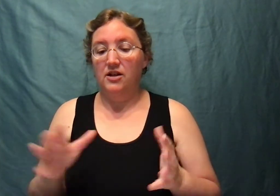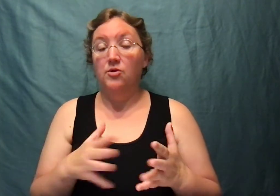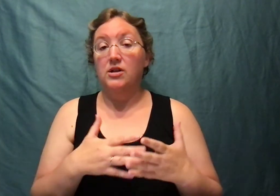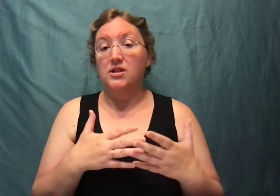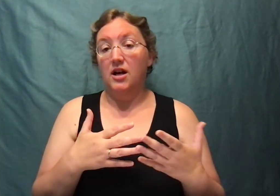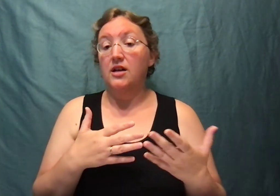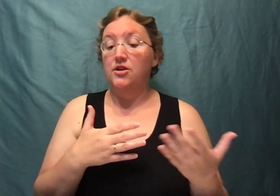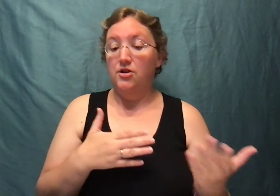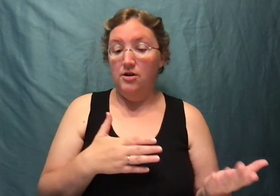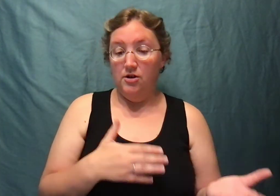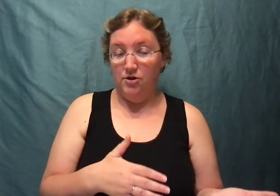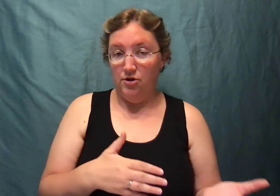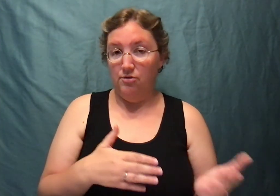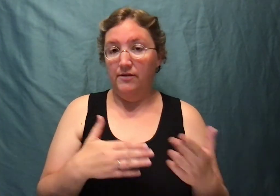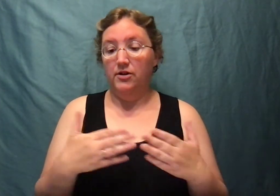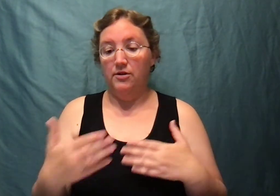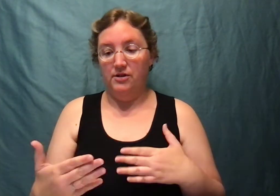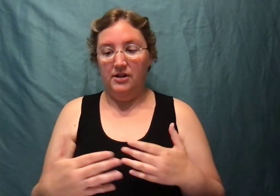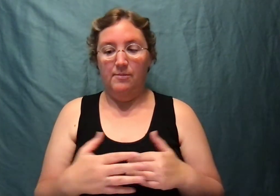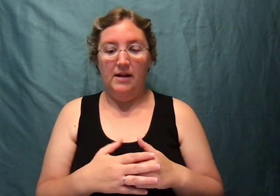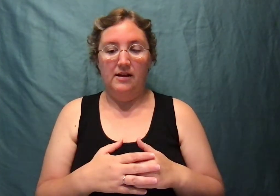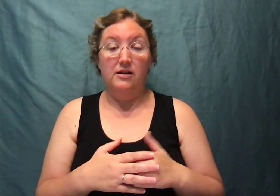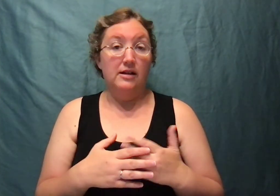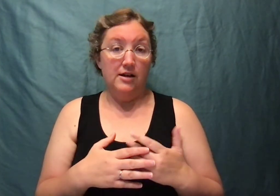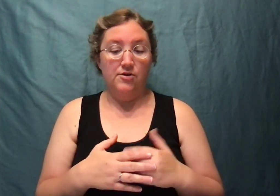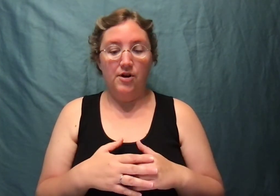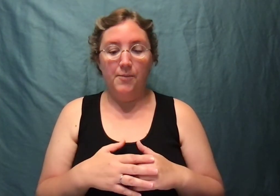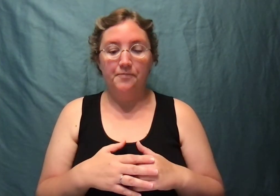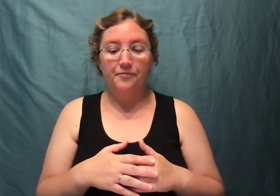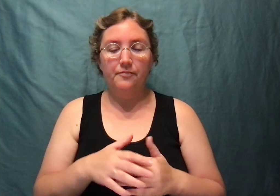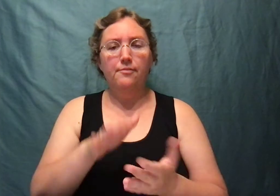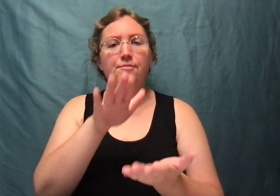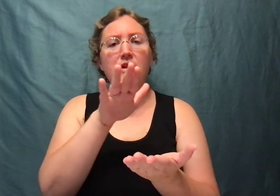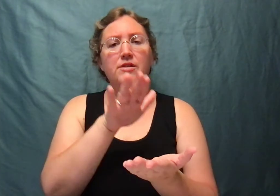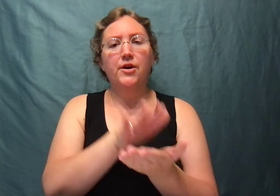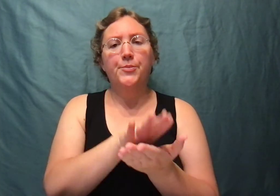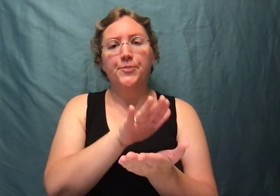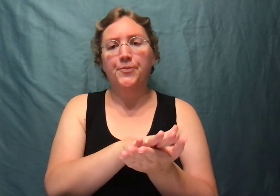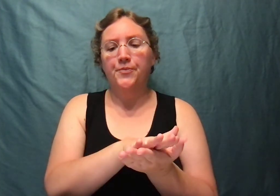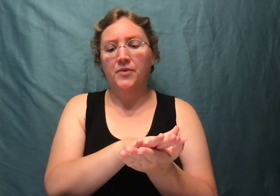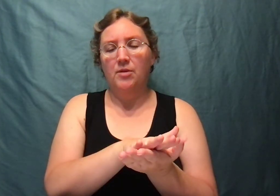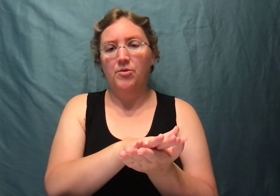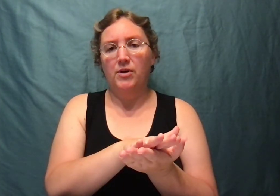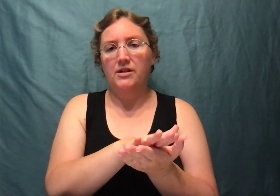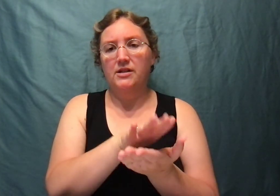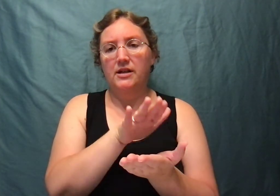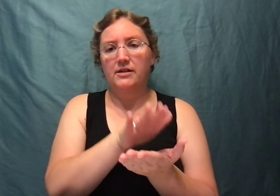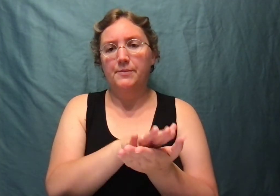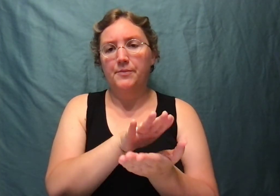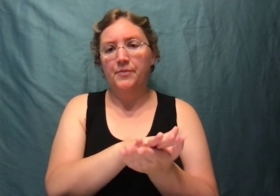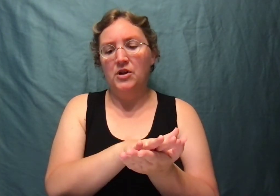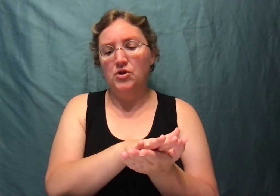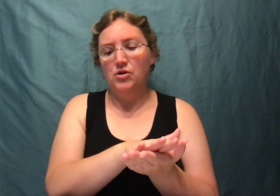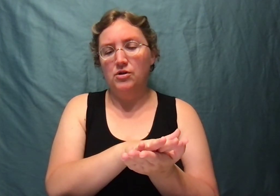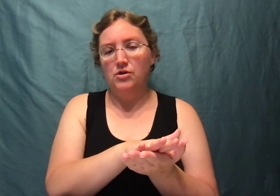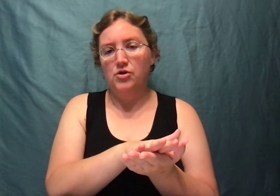can sign, do you live close to them, and then yes or no. So number 1 says